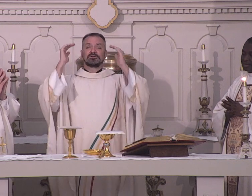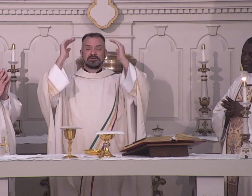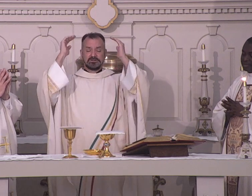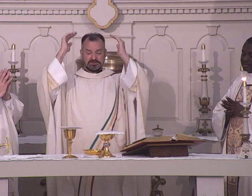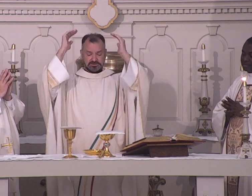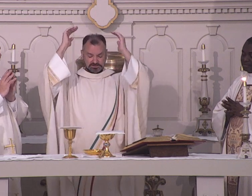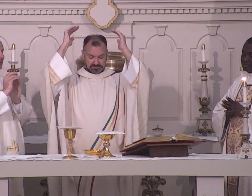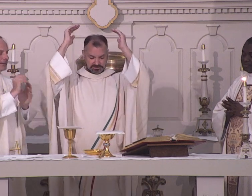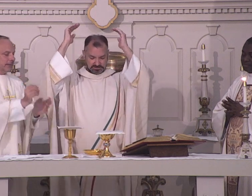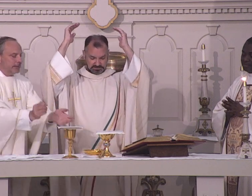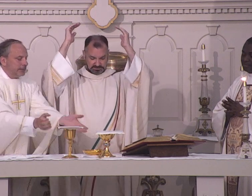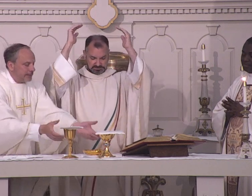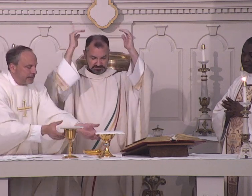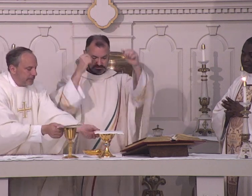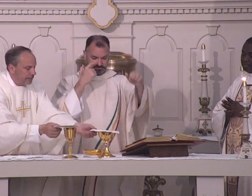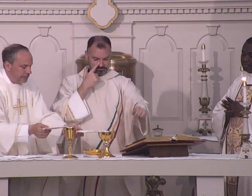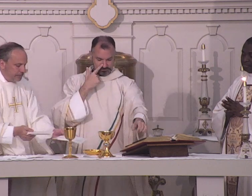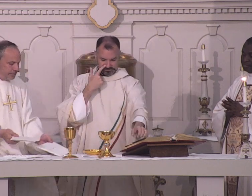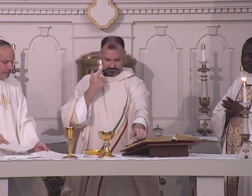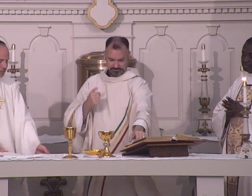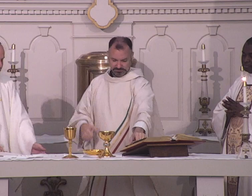the highest.